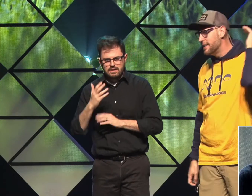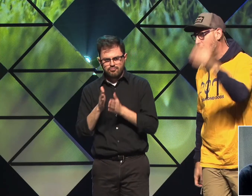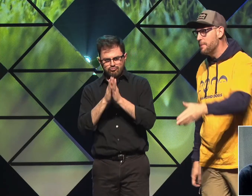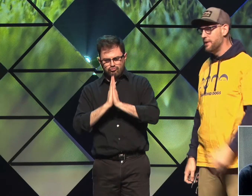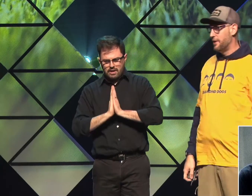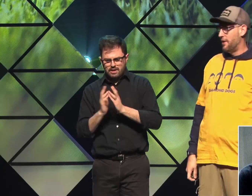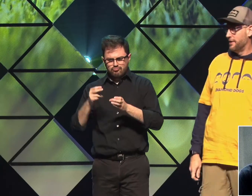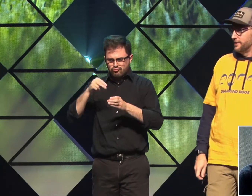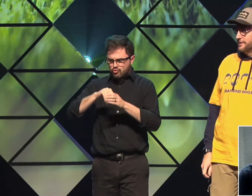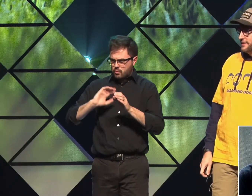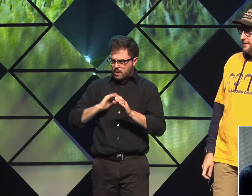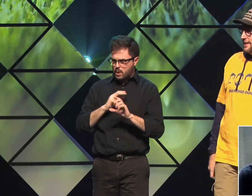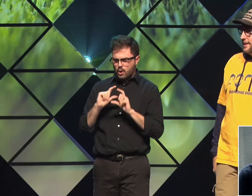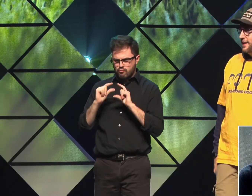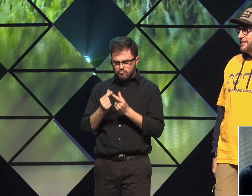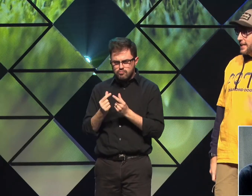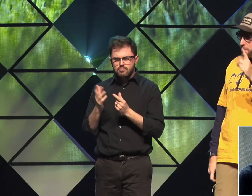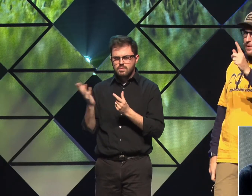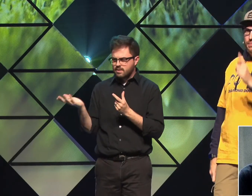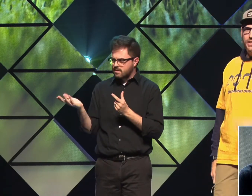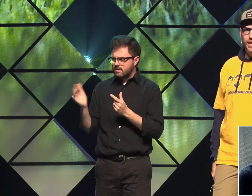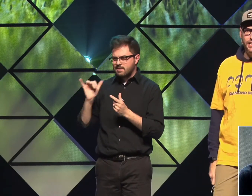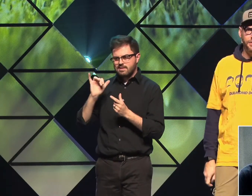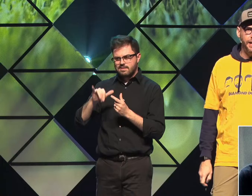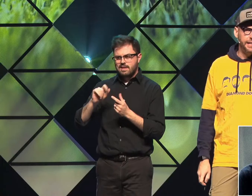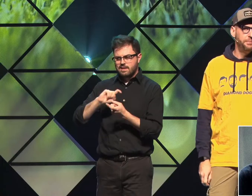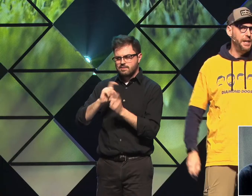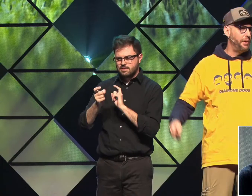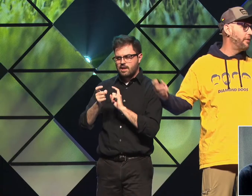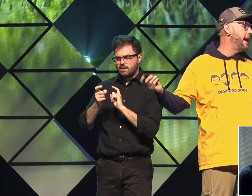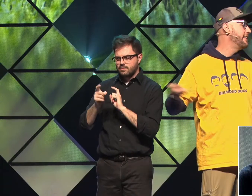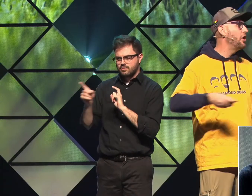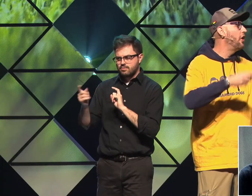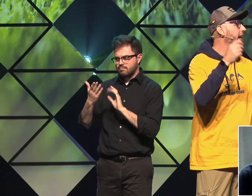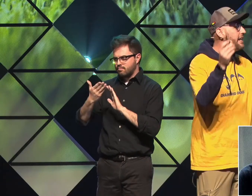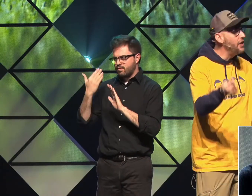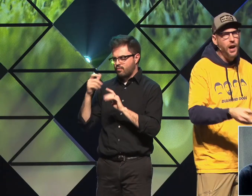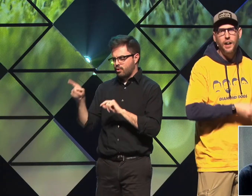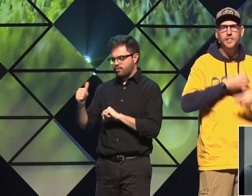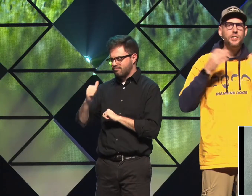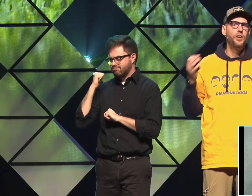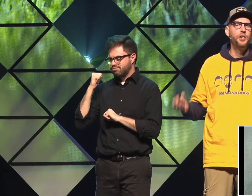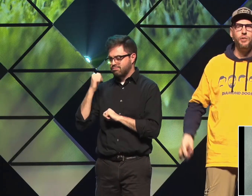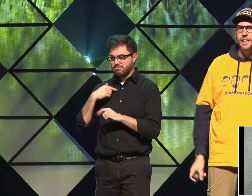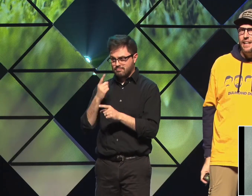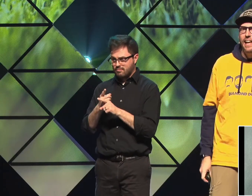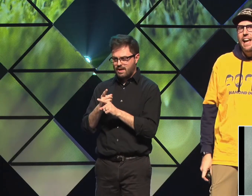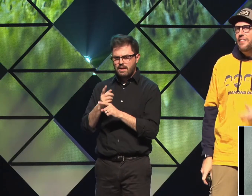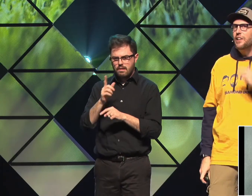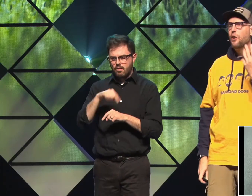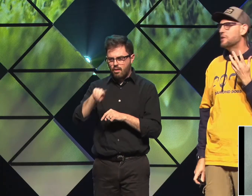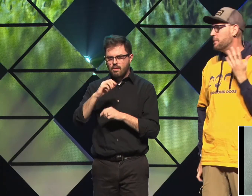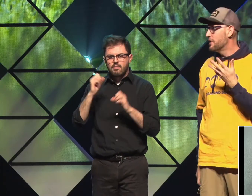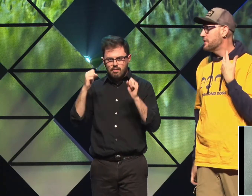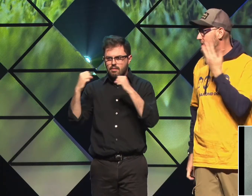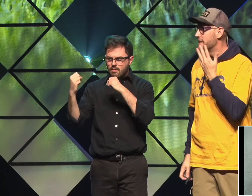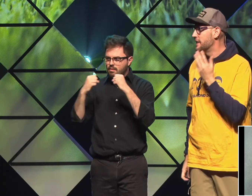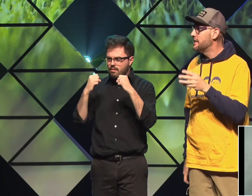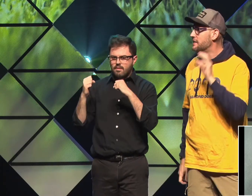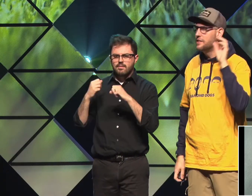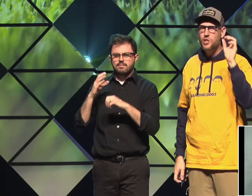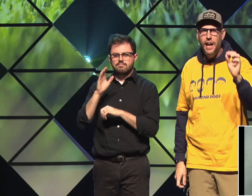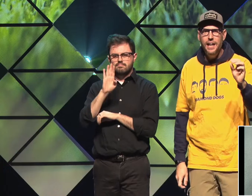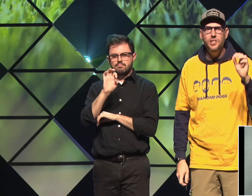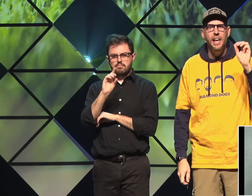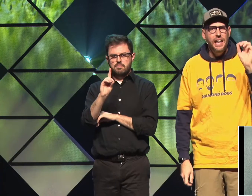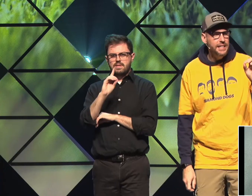become a Diamond Dog. That's pretty big change if you ask me. Am I right? And they all kind of nod and start agreeing. And then Coach Beard says this.